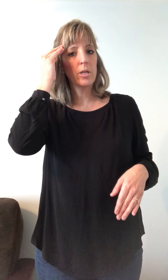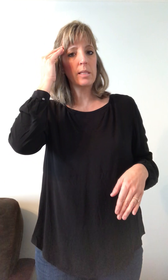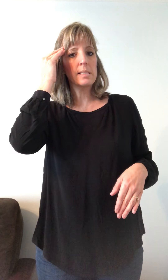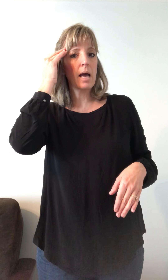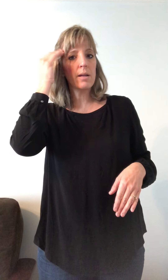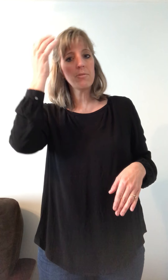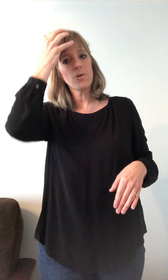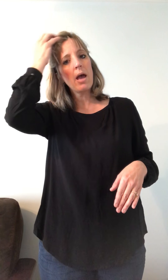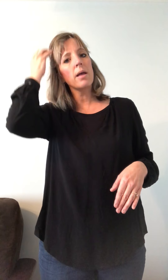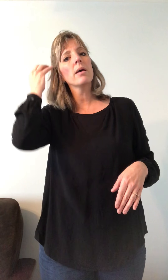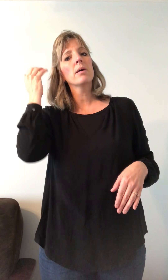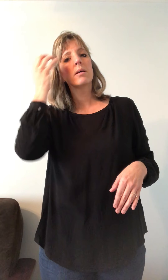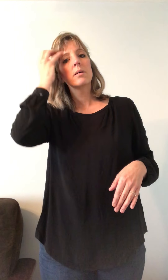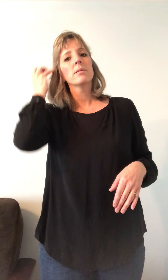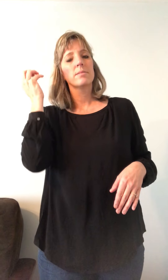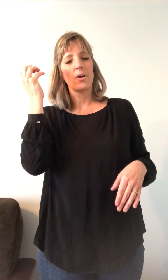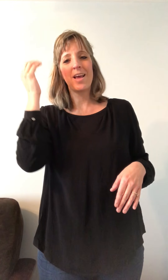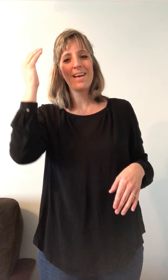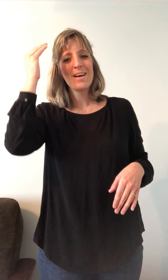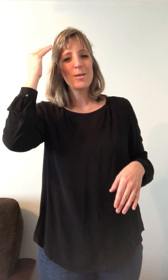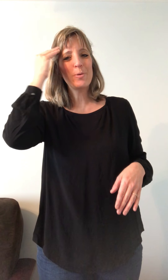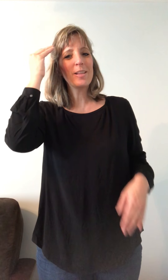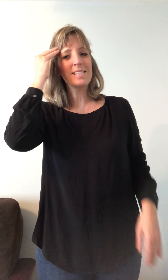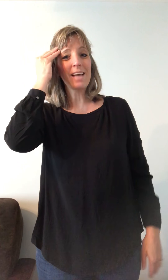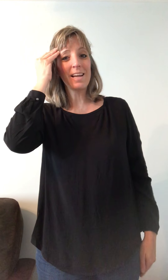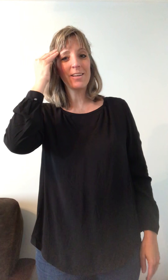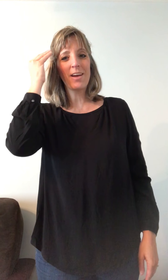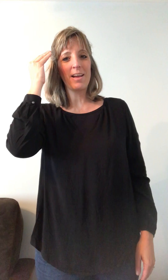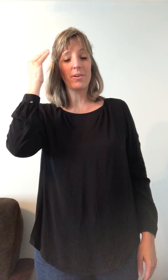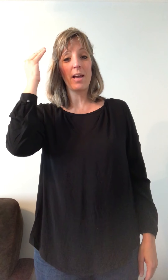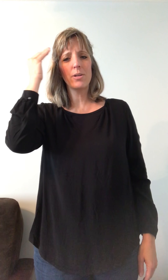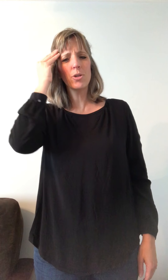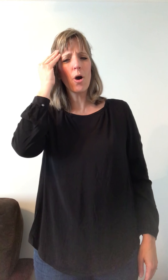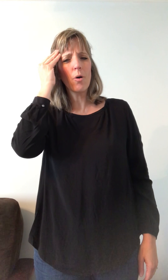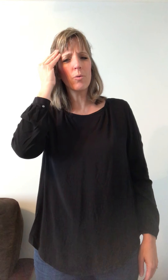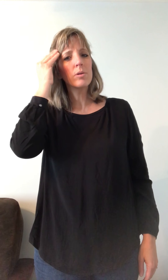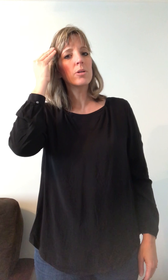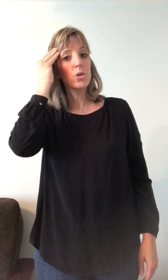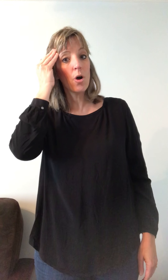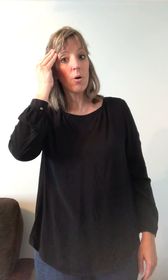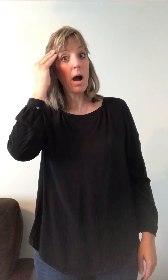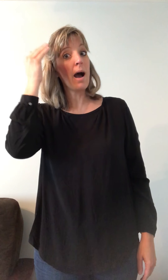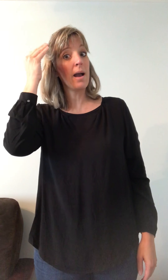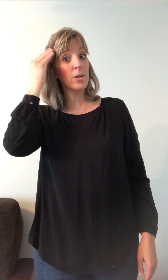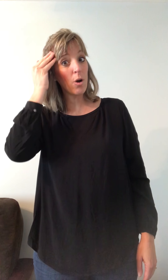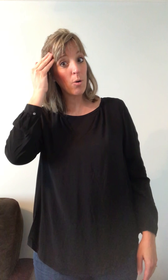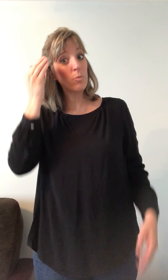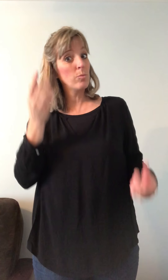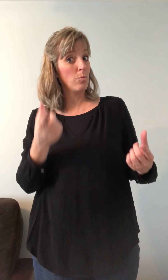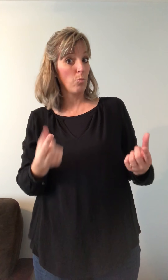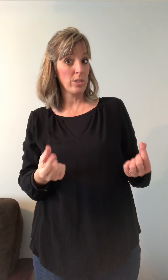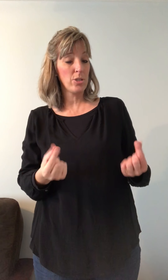on the side of your head. Sorry, you put it on the side of your head, okay? No, I know what to